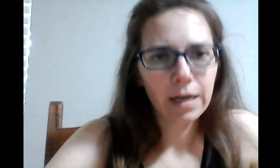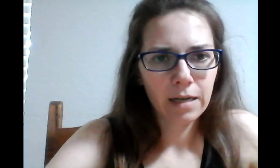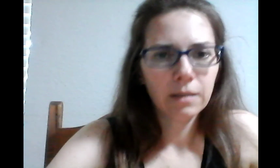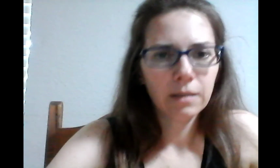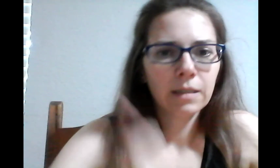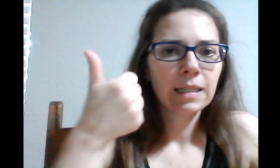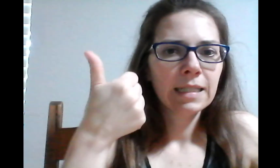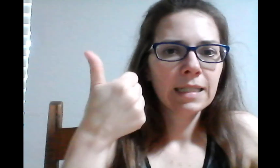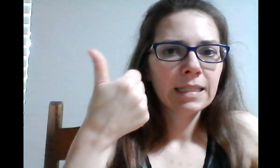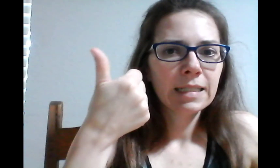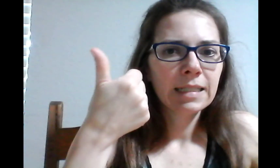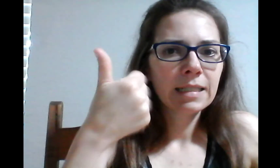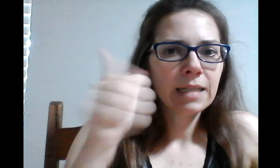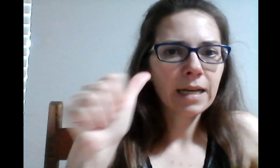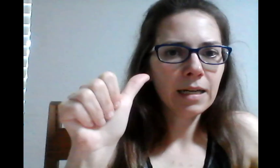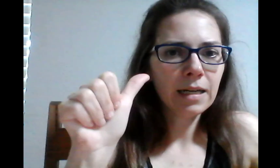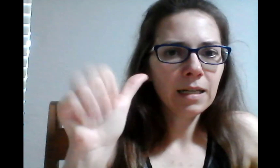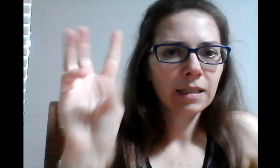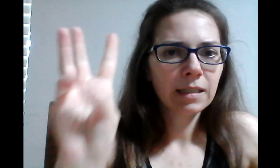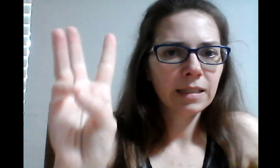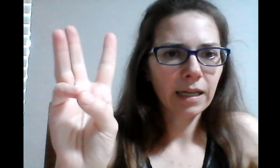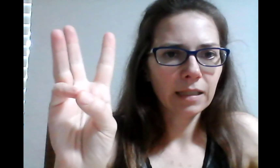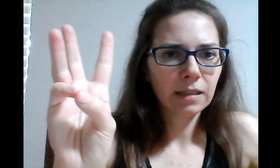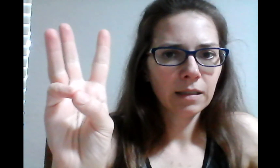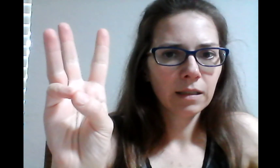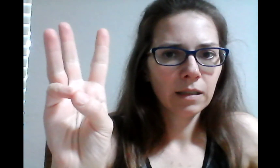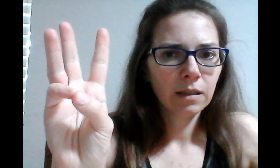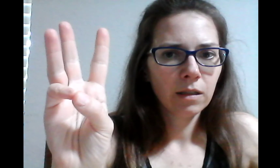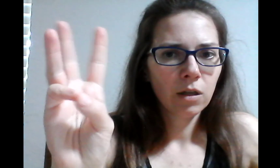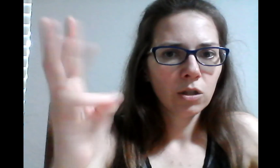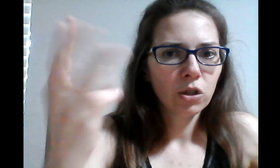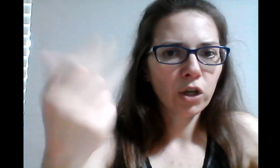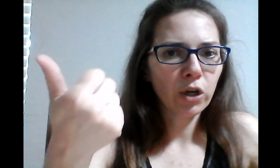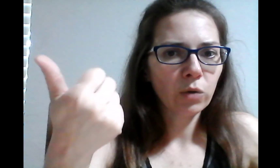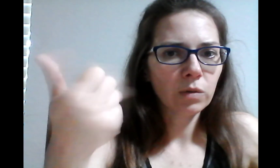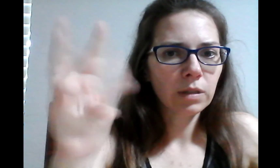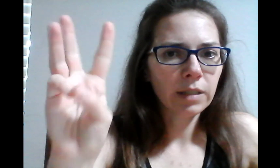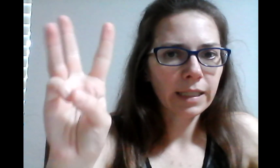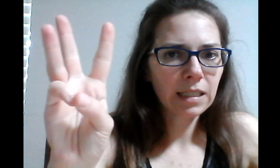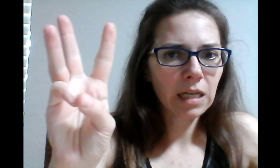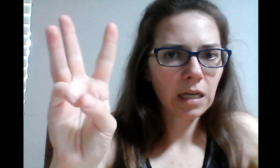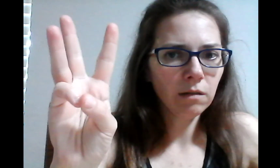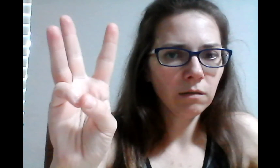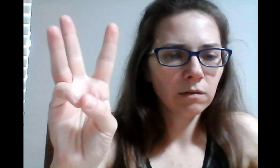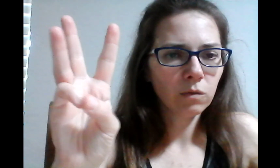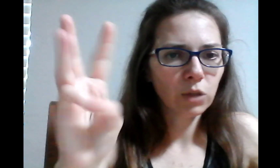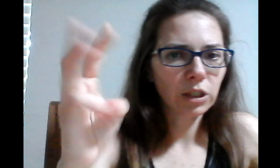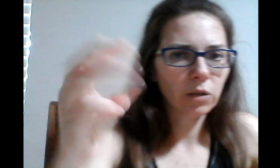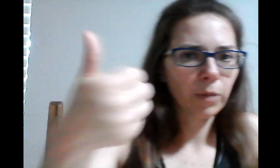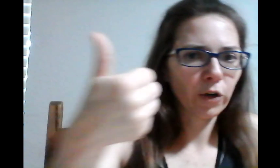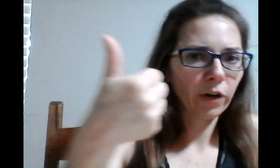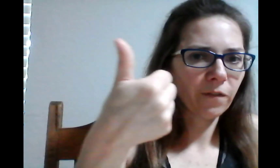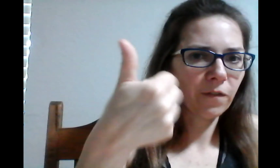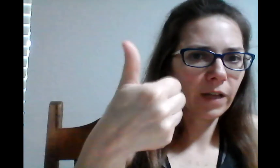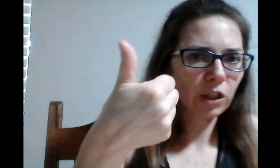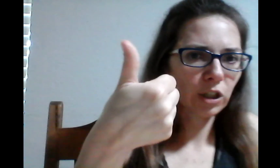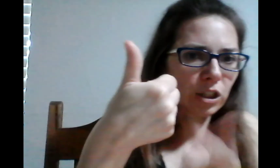is 10, 6. So you're going to do 16, which is going to be, you're going to flip, you're going to start